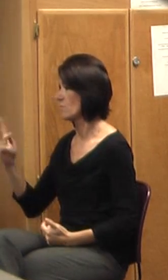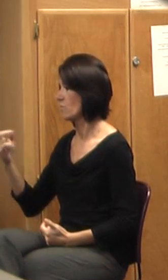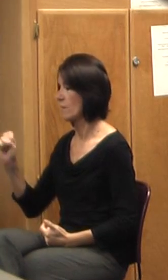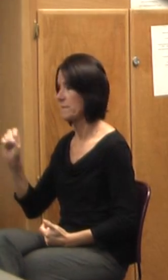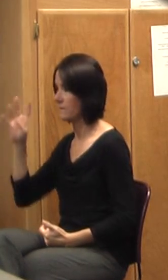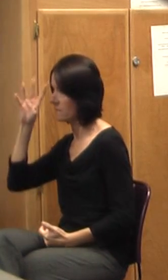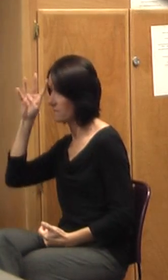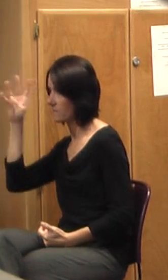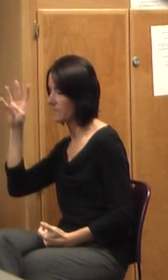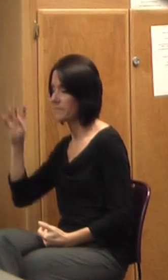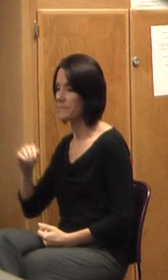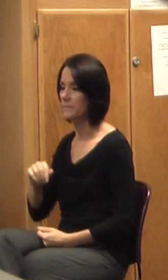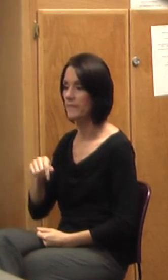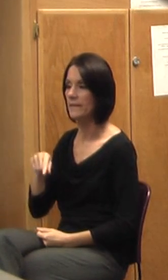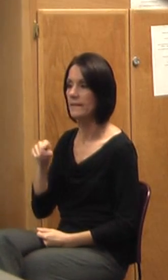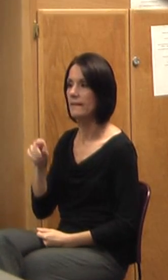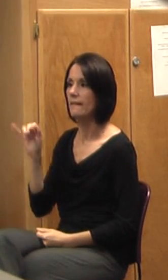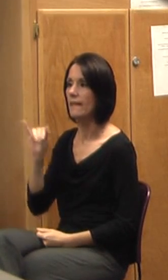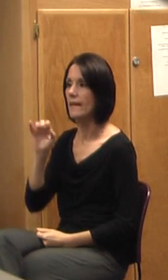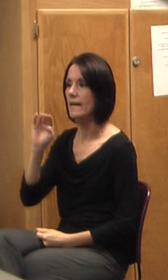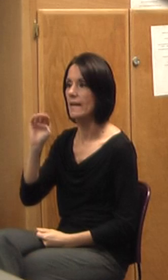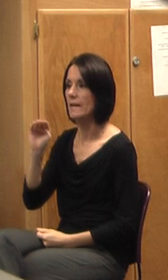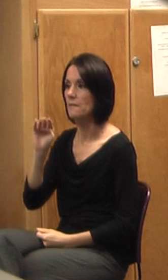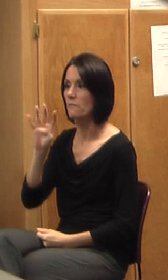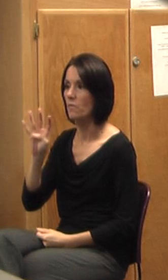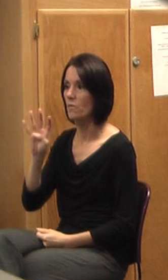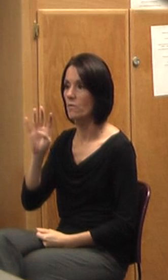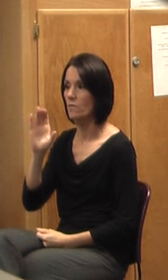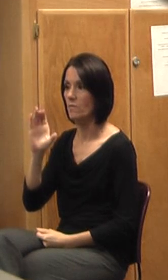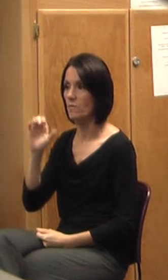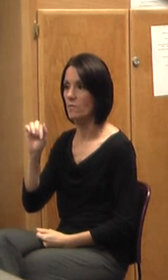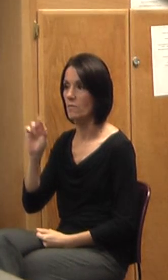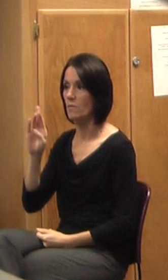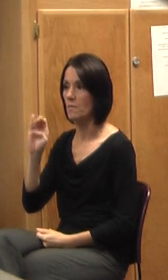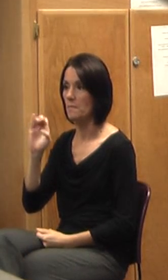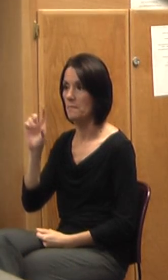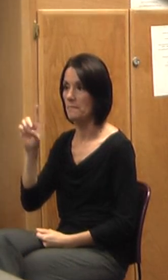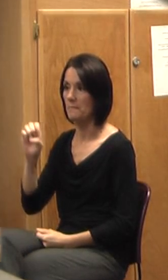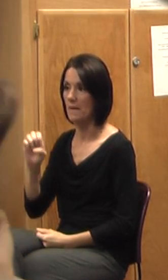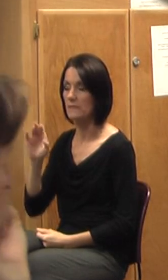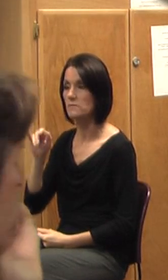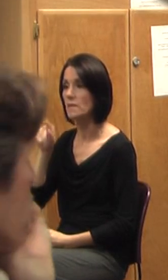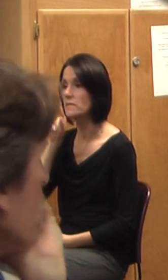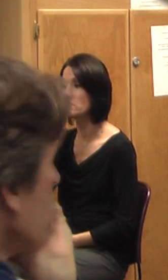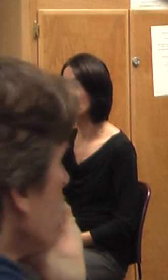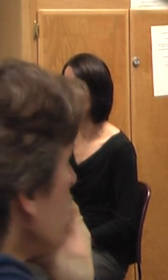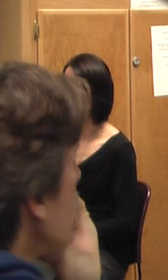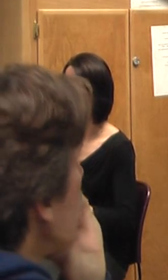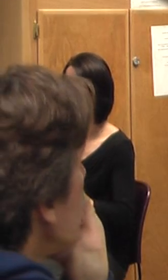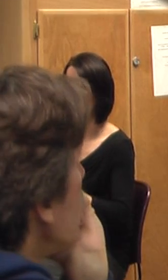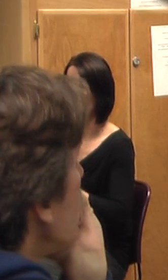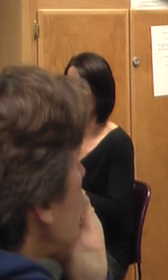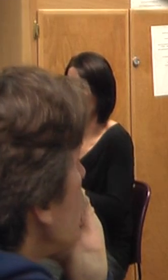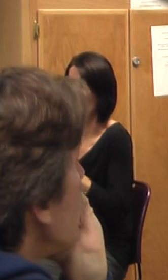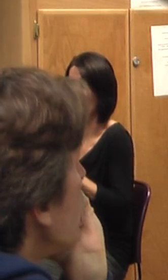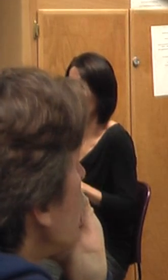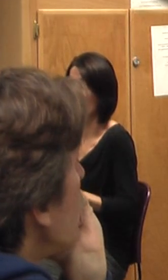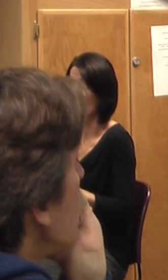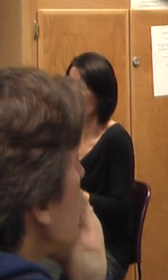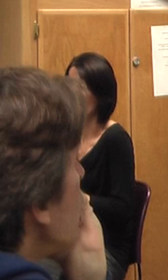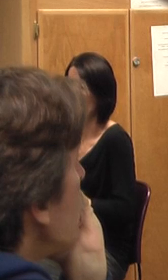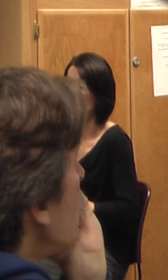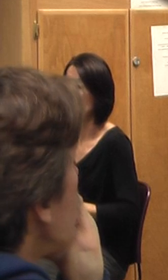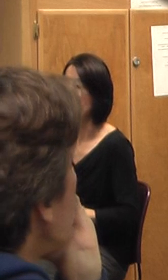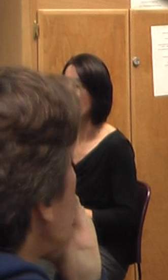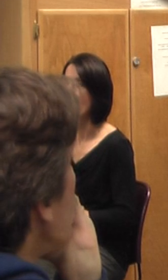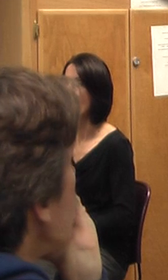in. You have weapons like the M4 carbine, which is obviously a hand can be used just by one person in a hand.